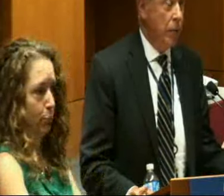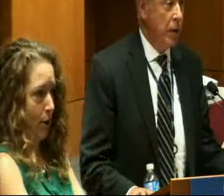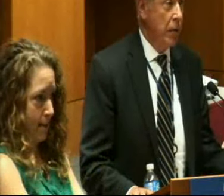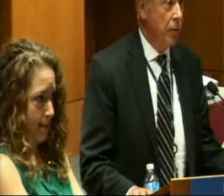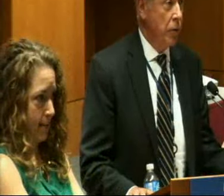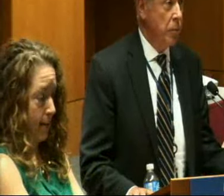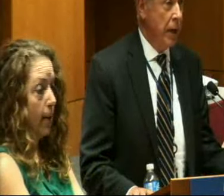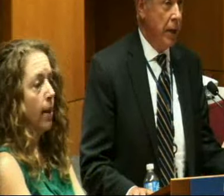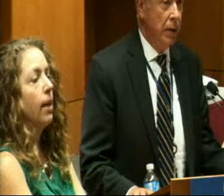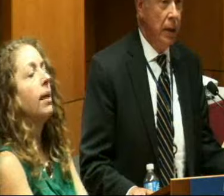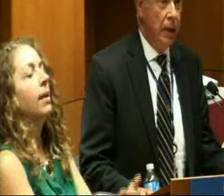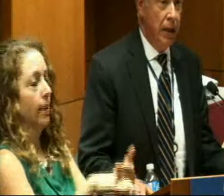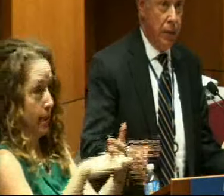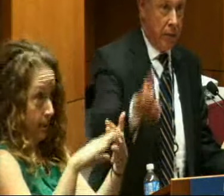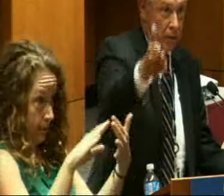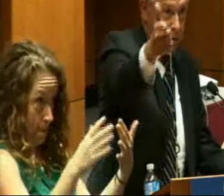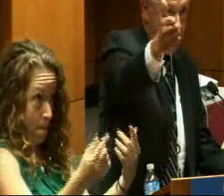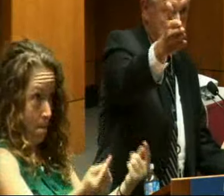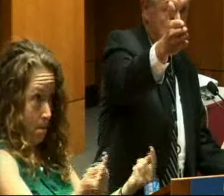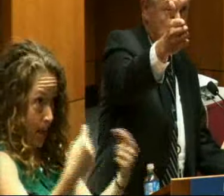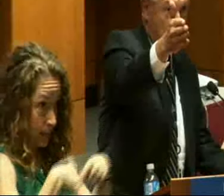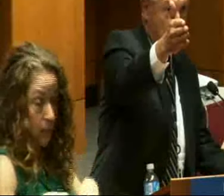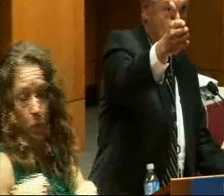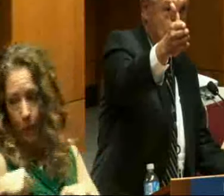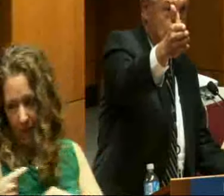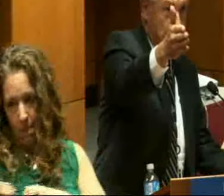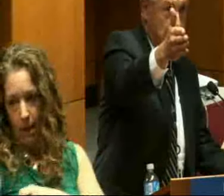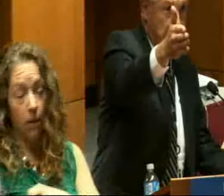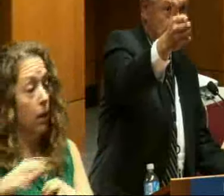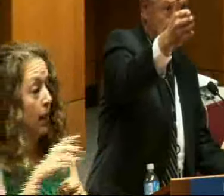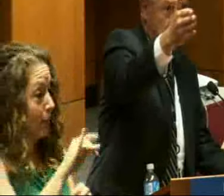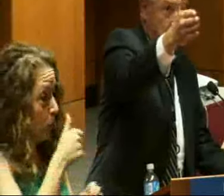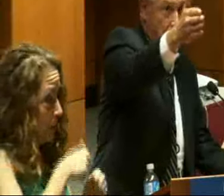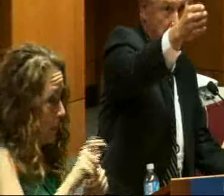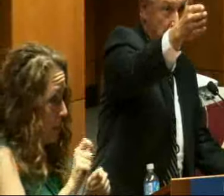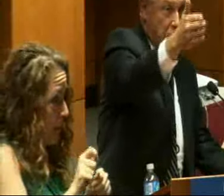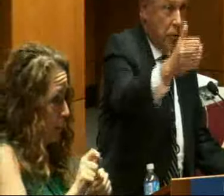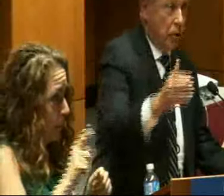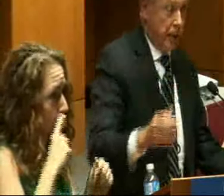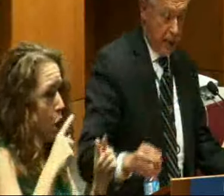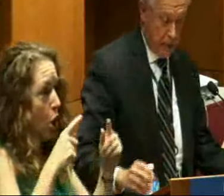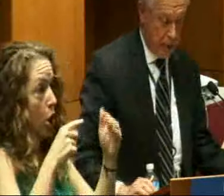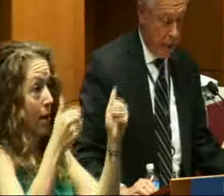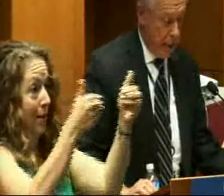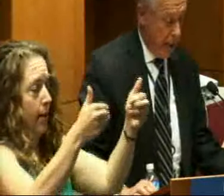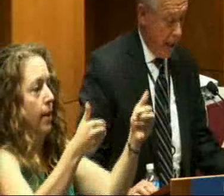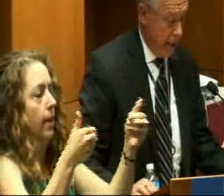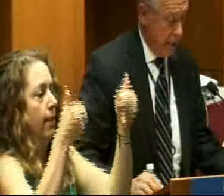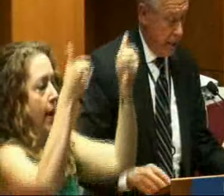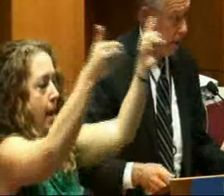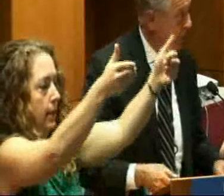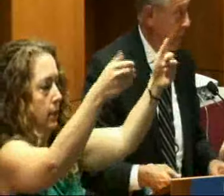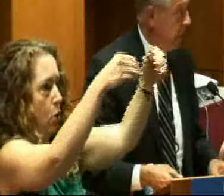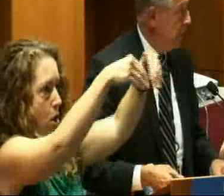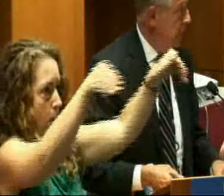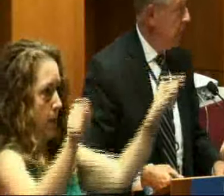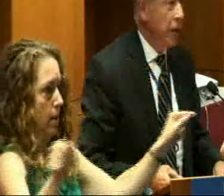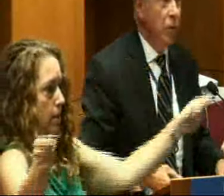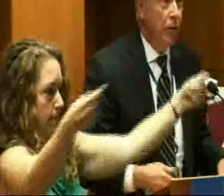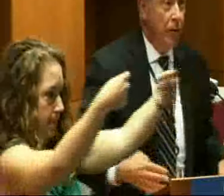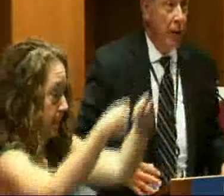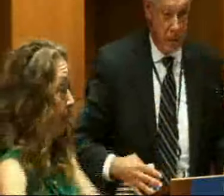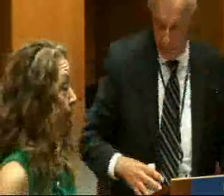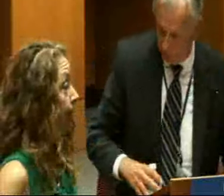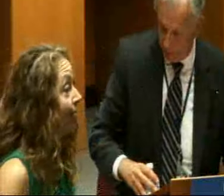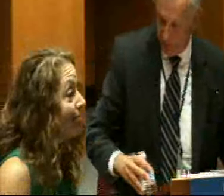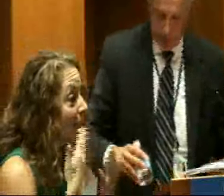back with the first panel. If you recall, the bathrooms are in the next hall down. And thank you all